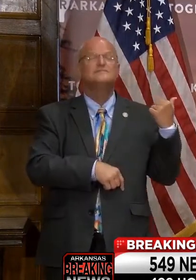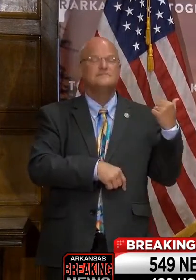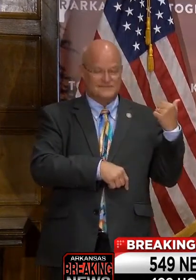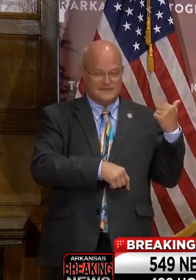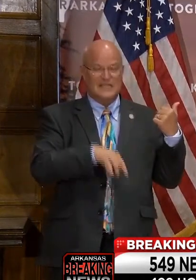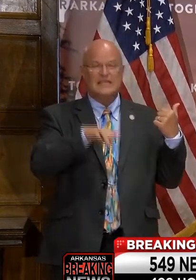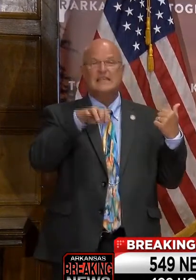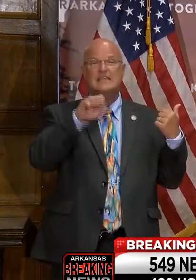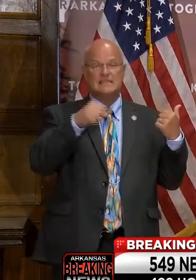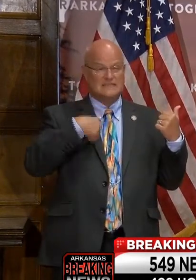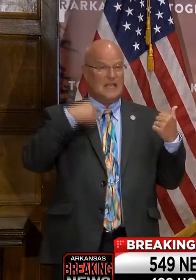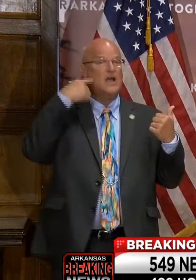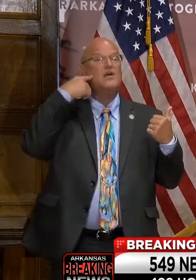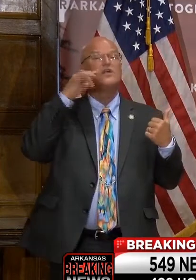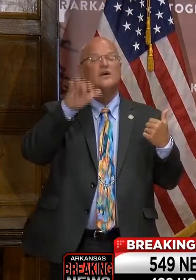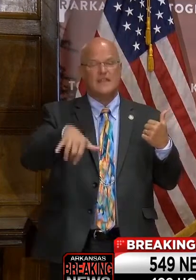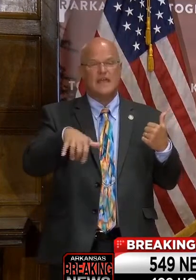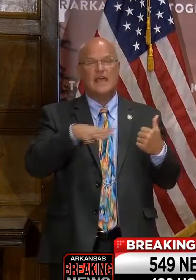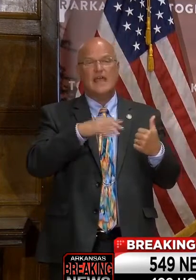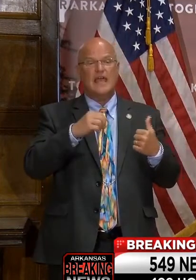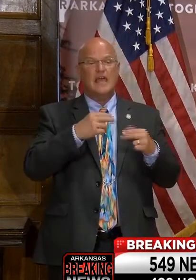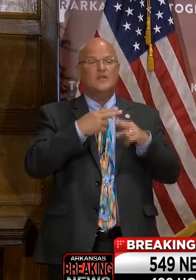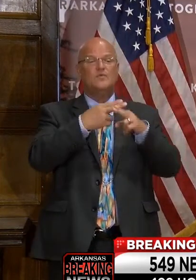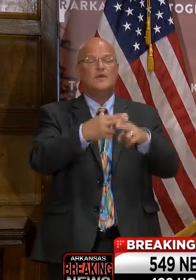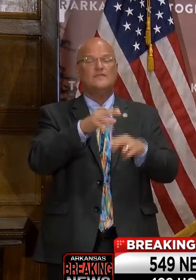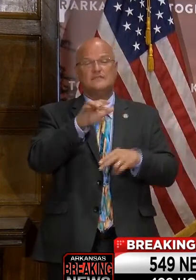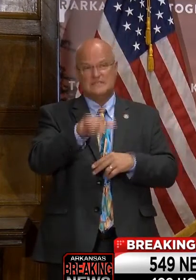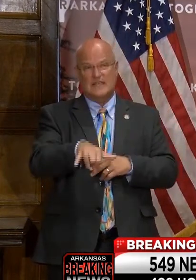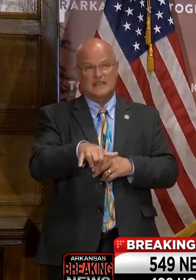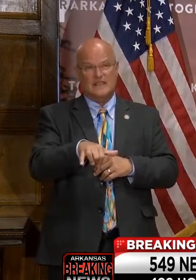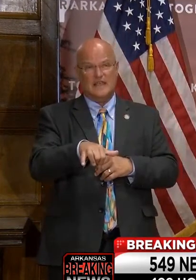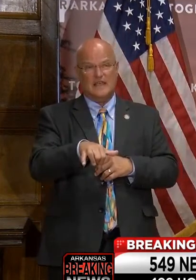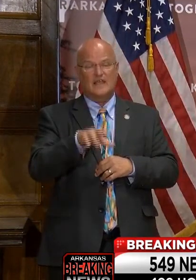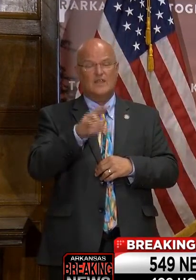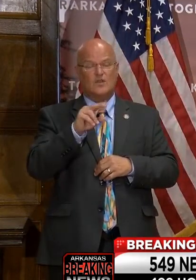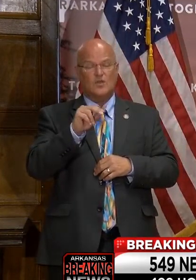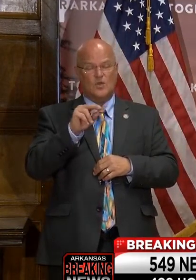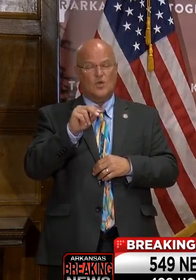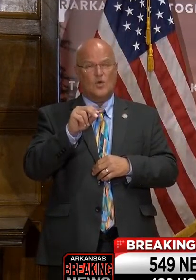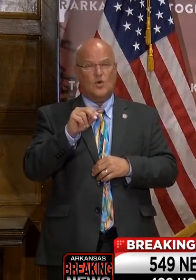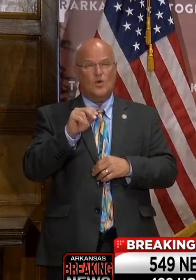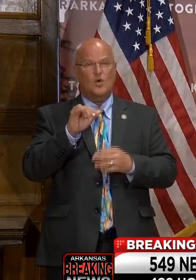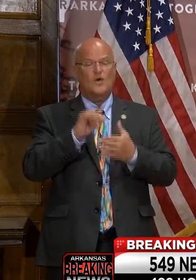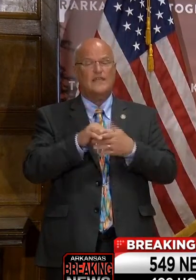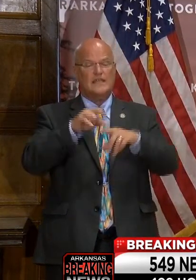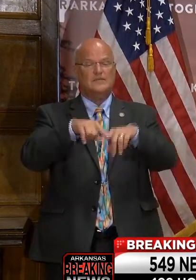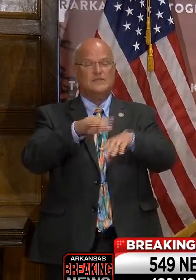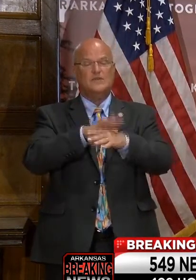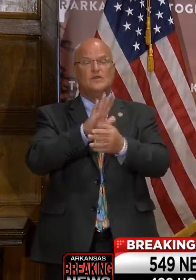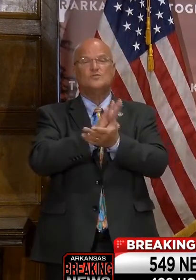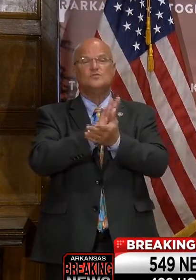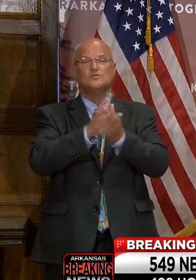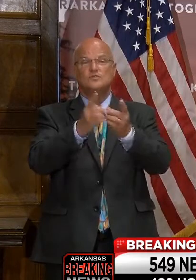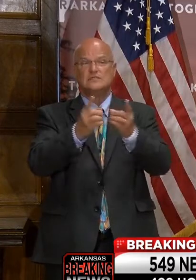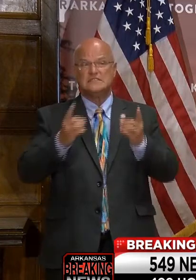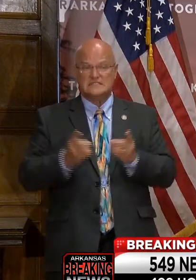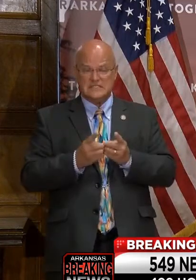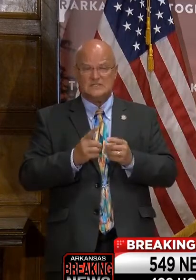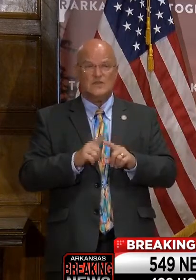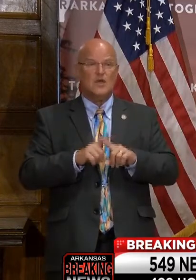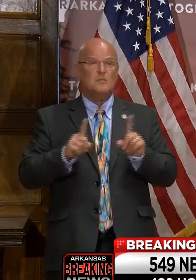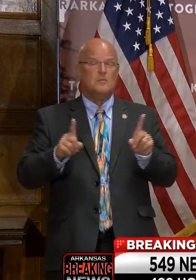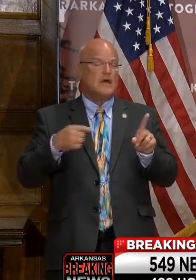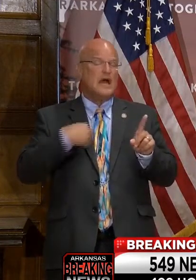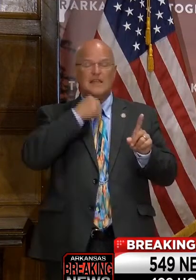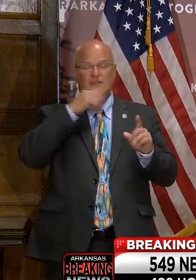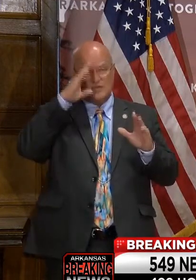and that's what I heard on that, and in reference to that, no, that's up to the school districts, but I